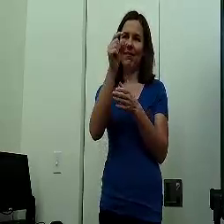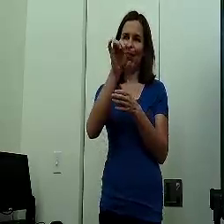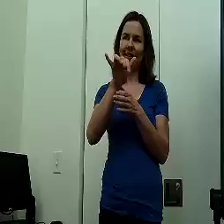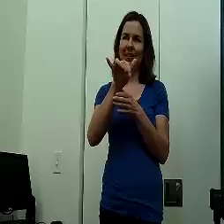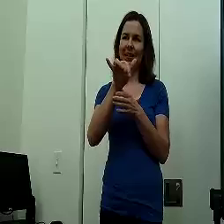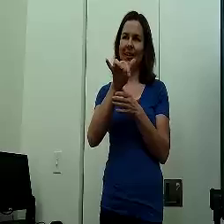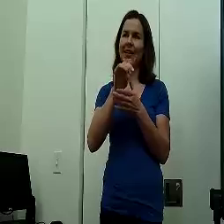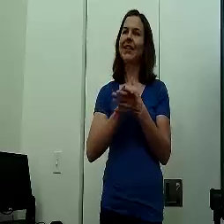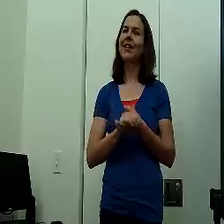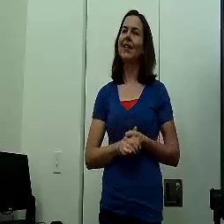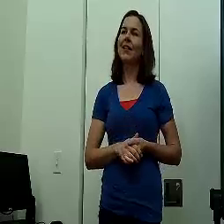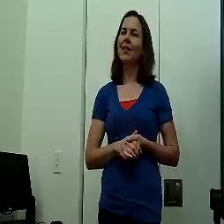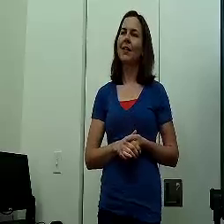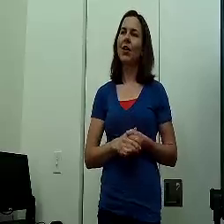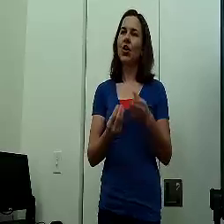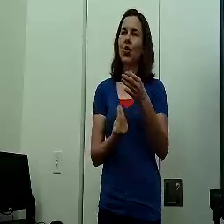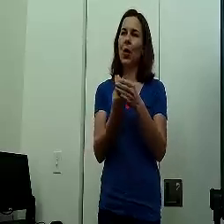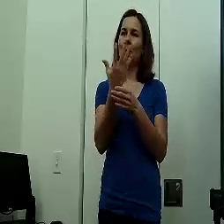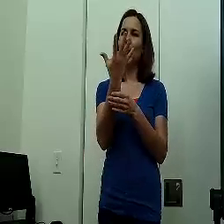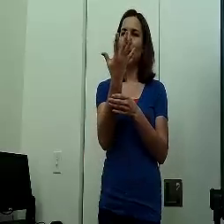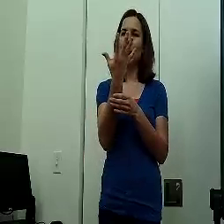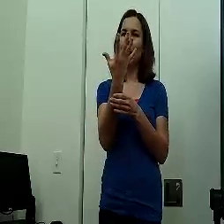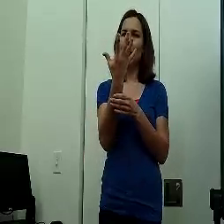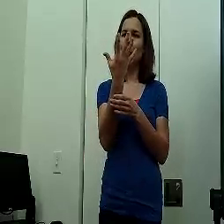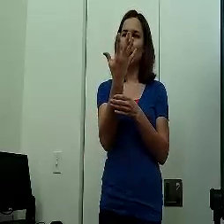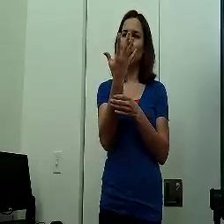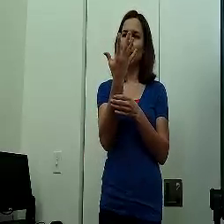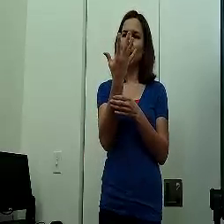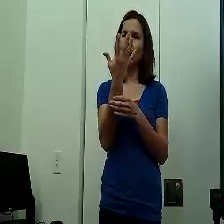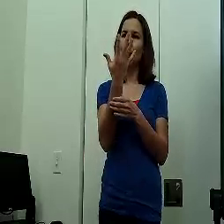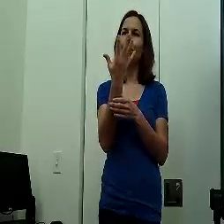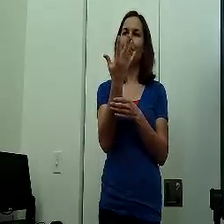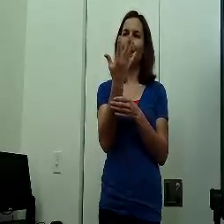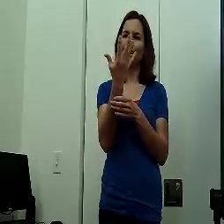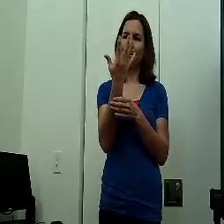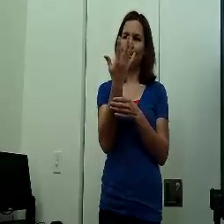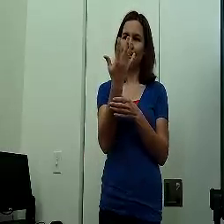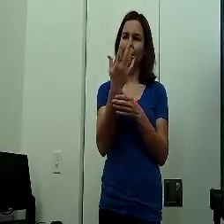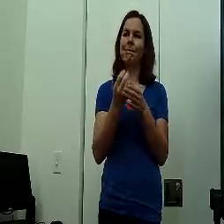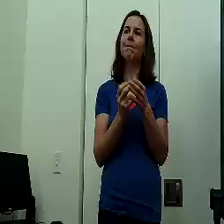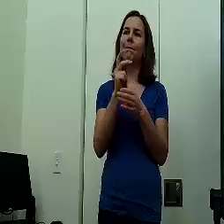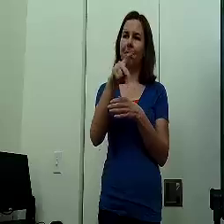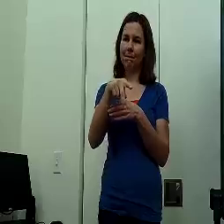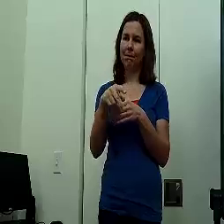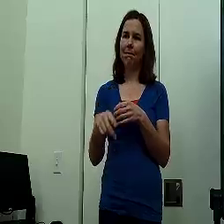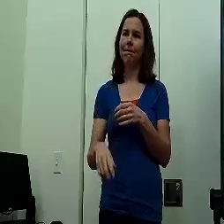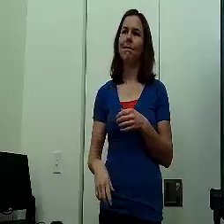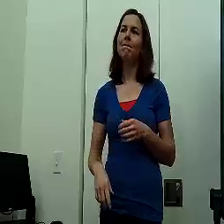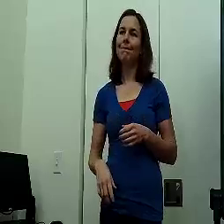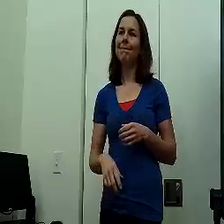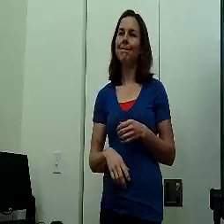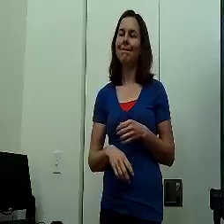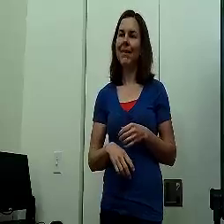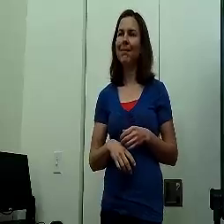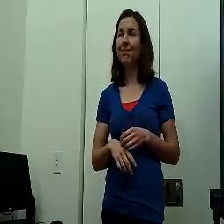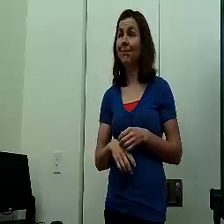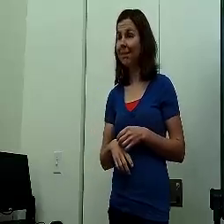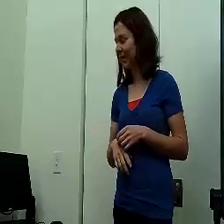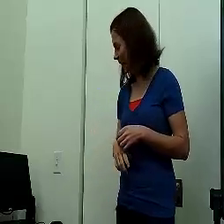was grow? grow. Grow. Mm. Yep. Plant. Grain. Yep,